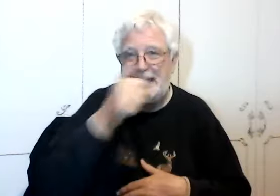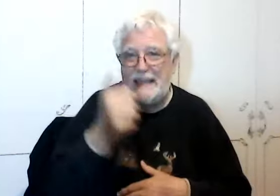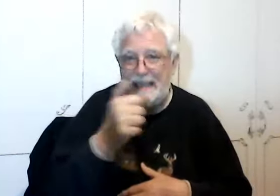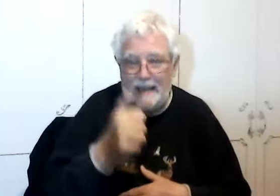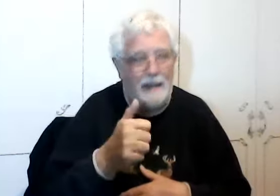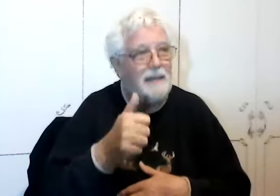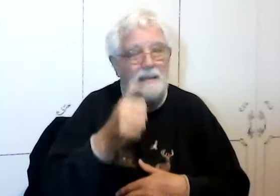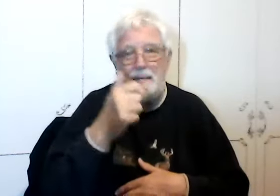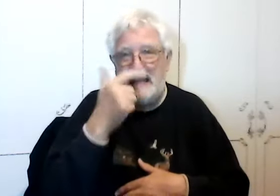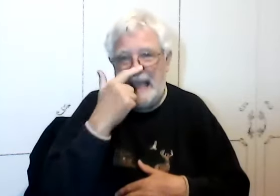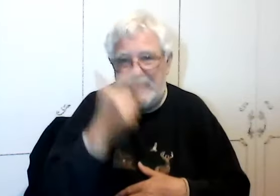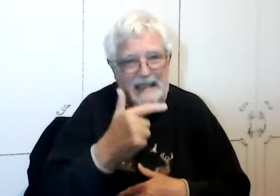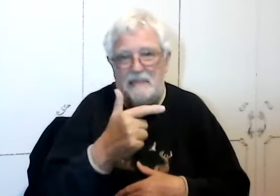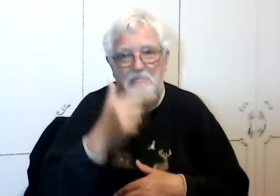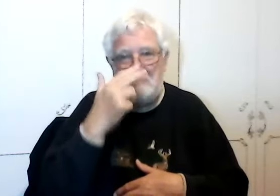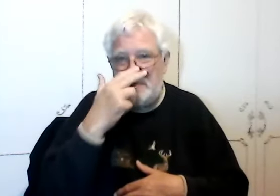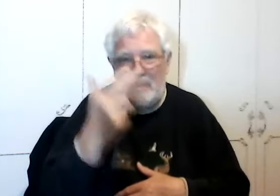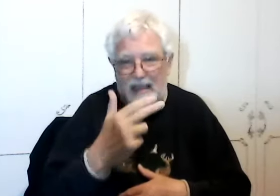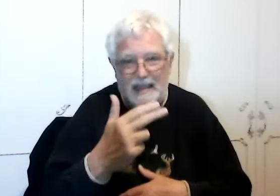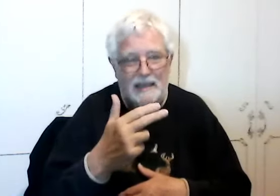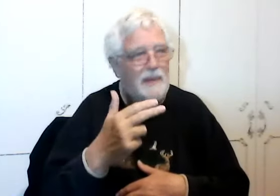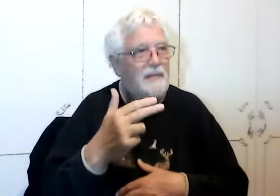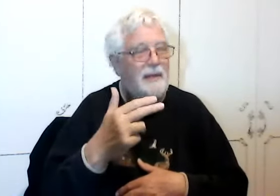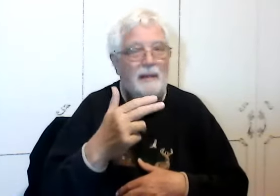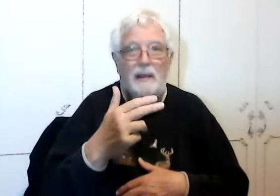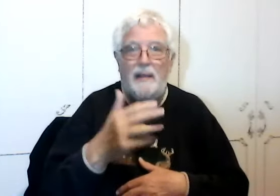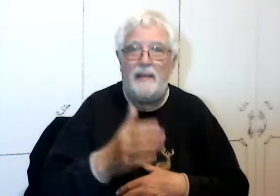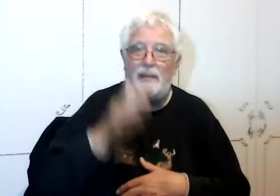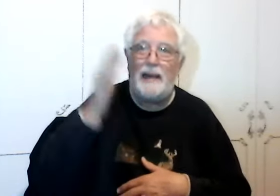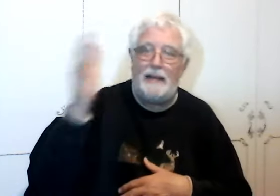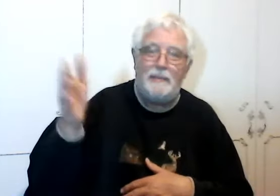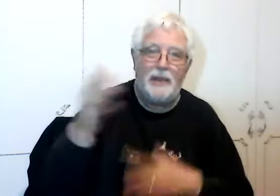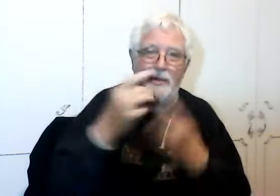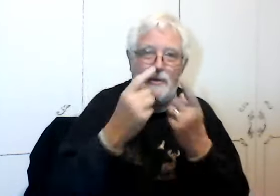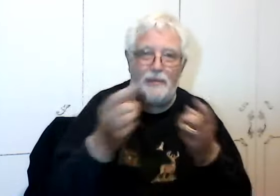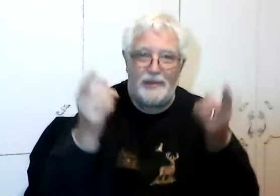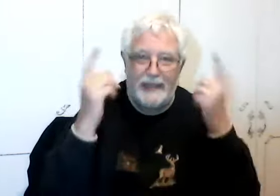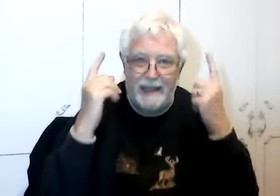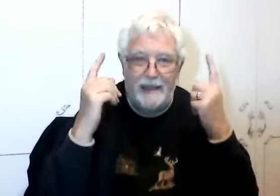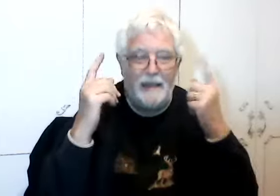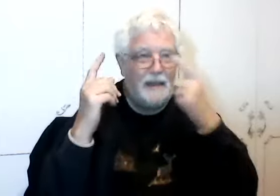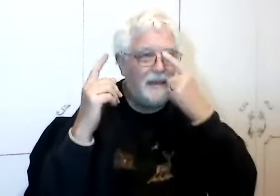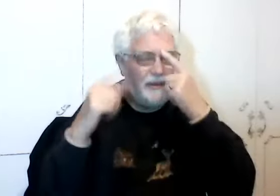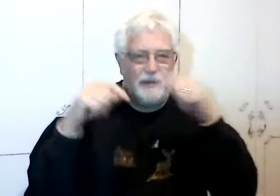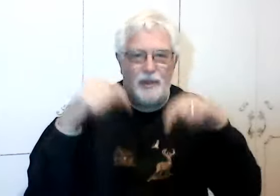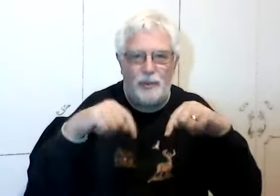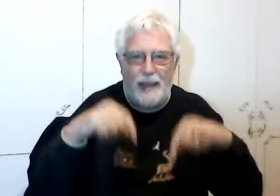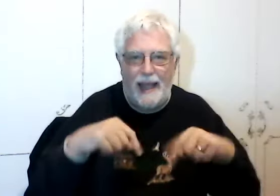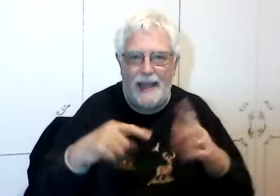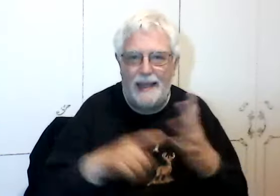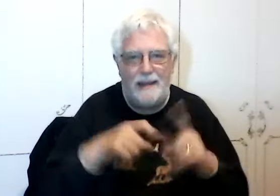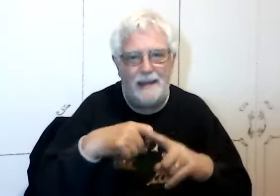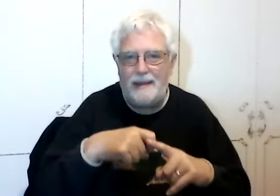16, 18, 19, whatever, and think, right, now I'm going to go to university. Now, in the UK, there's